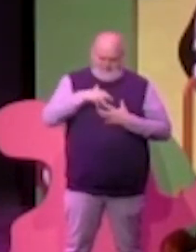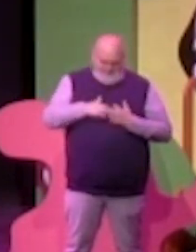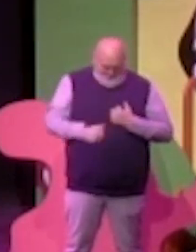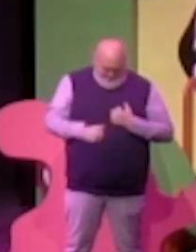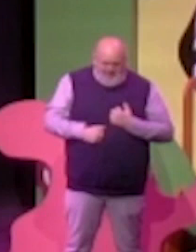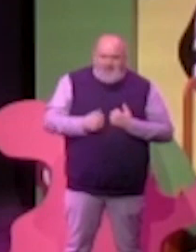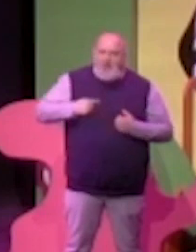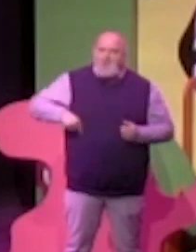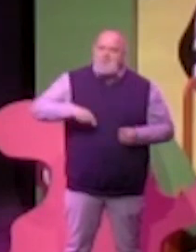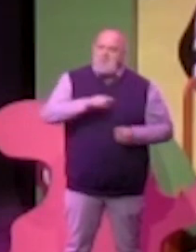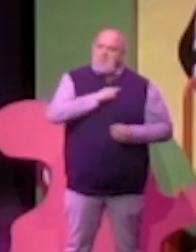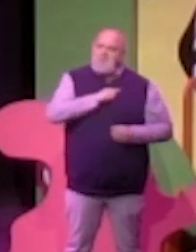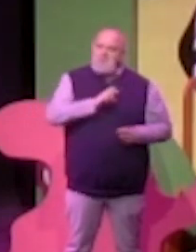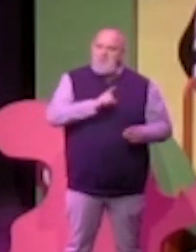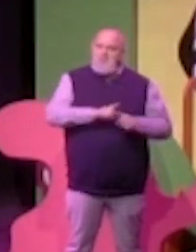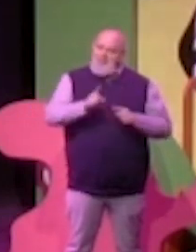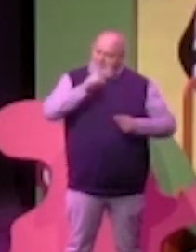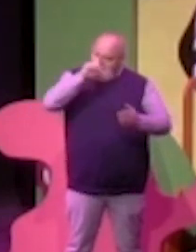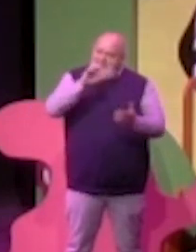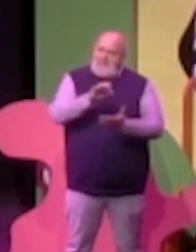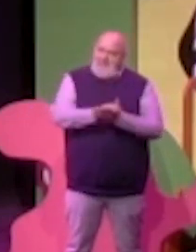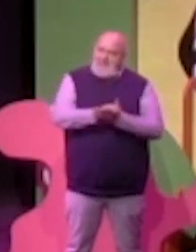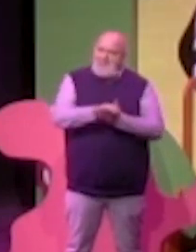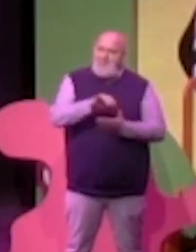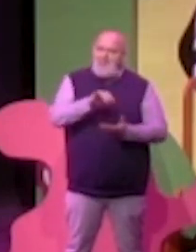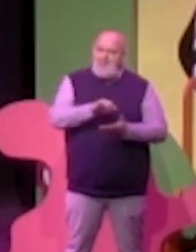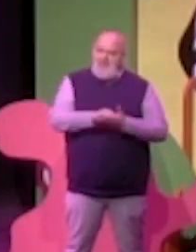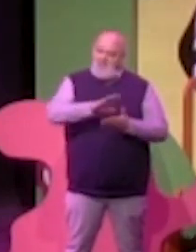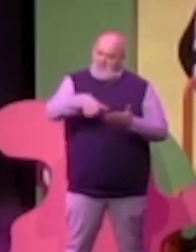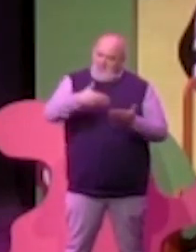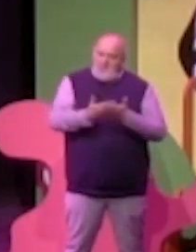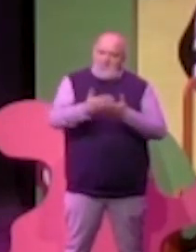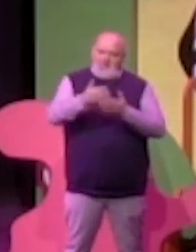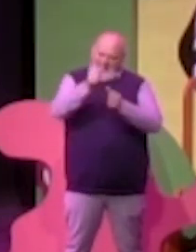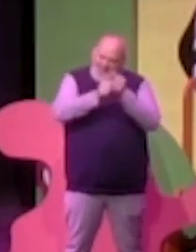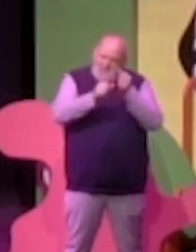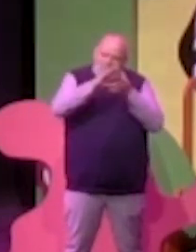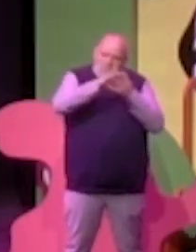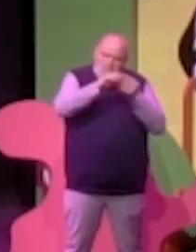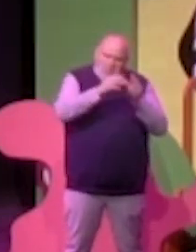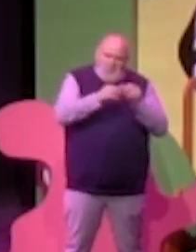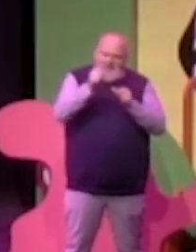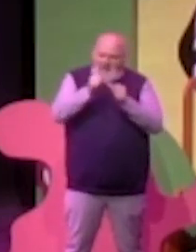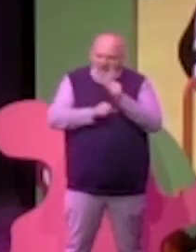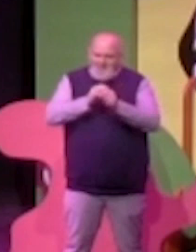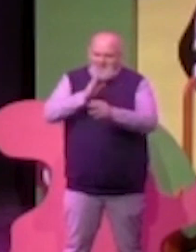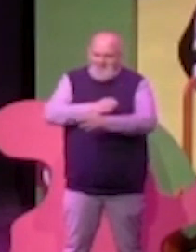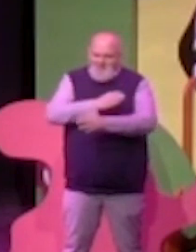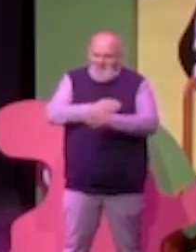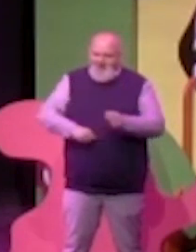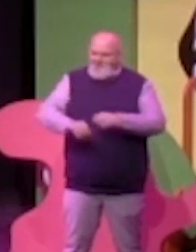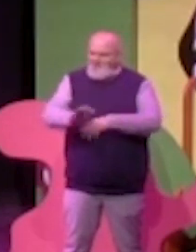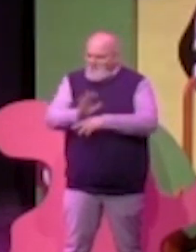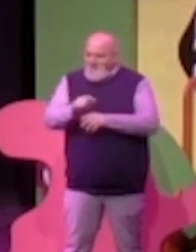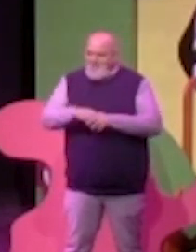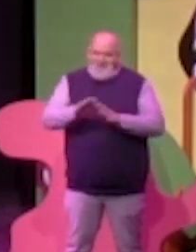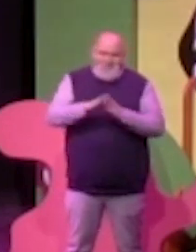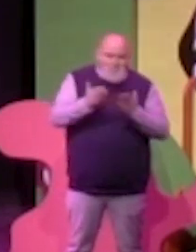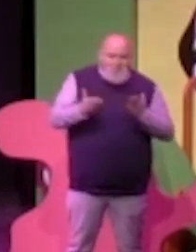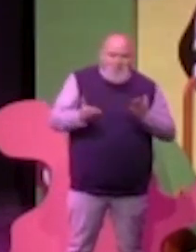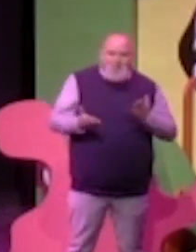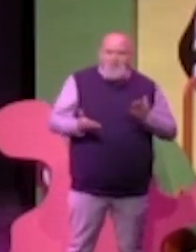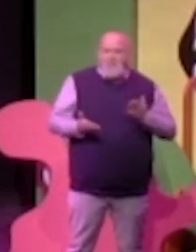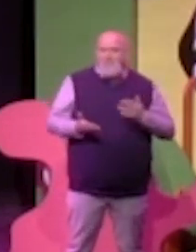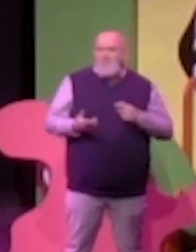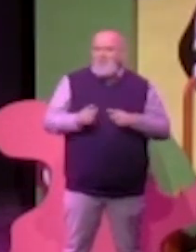But I wholly believe that every story, every song, every film, every book that everybody's relying on, whether